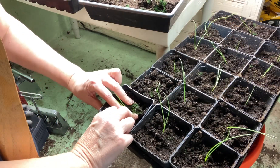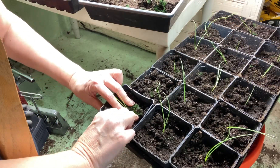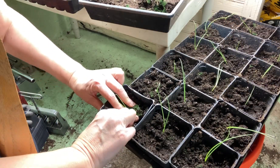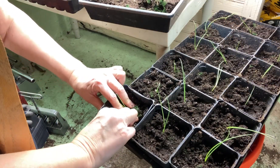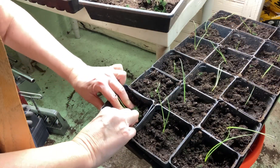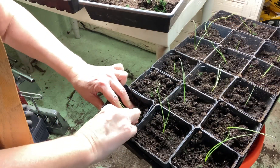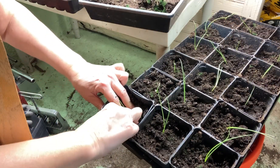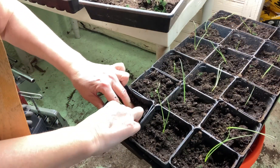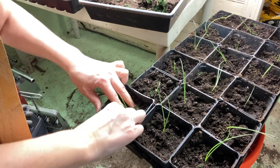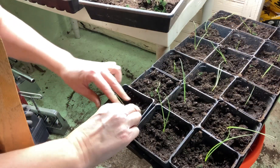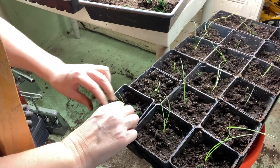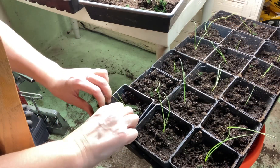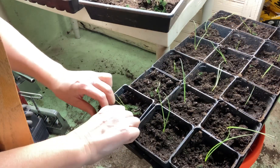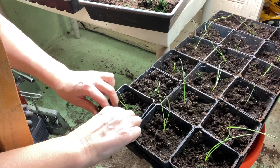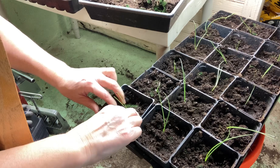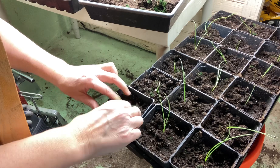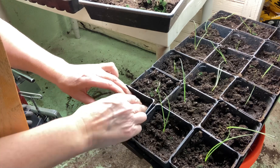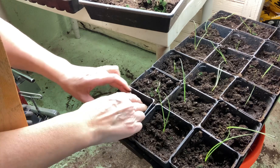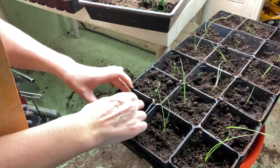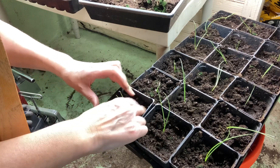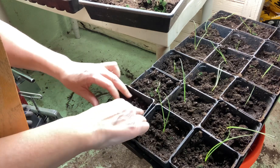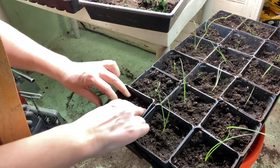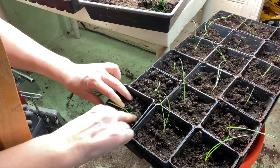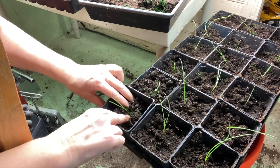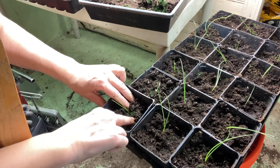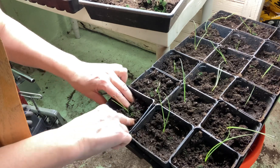be the perfect place.